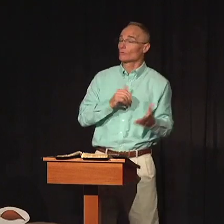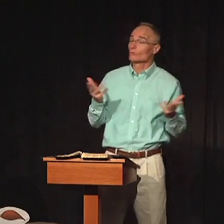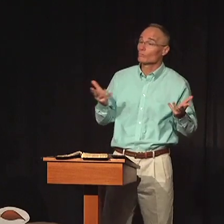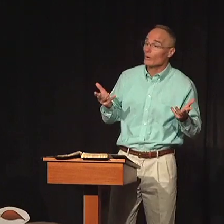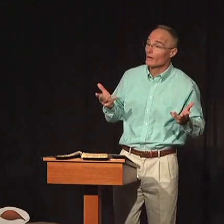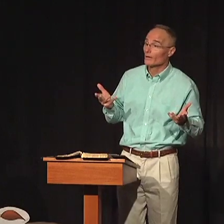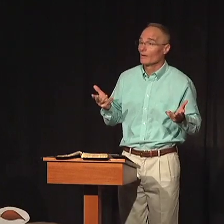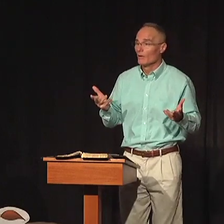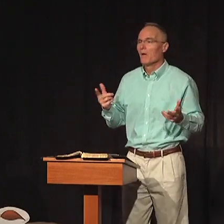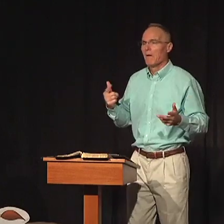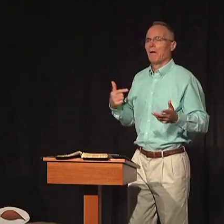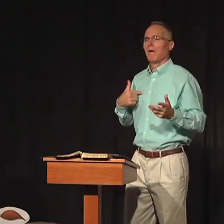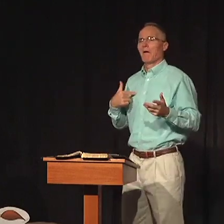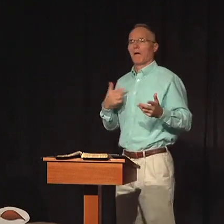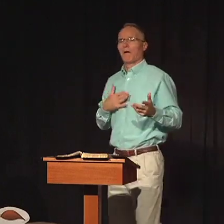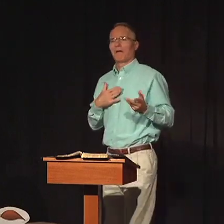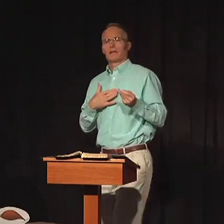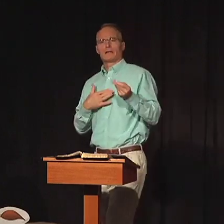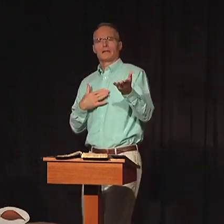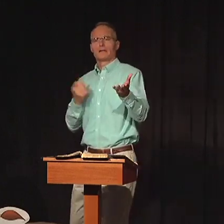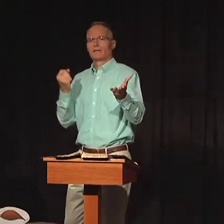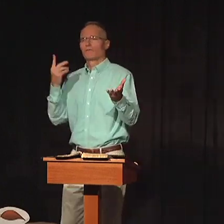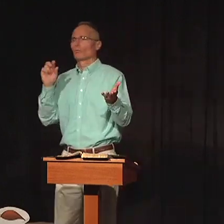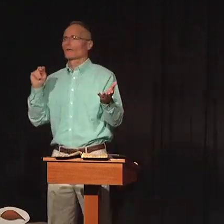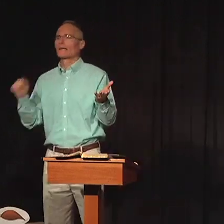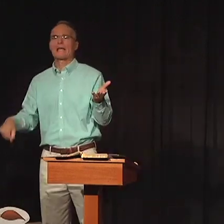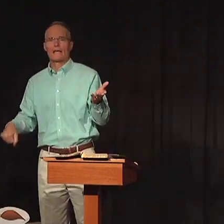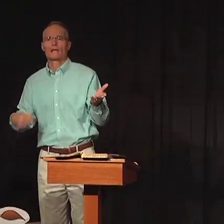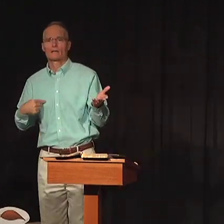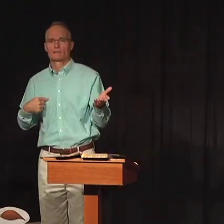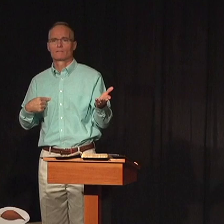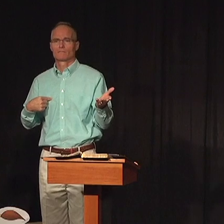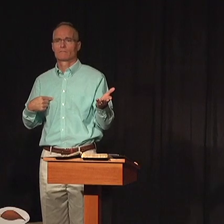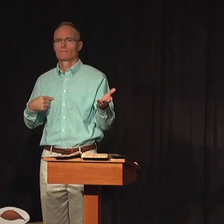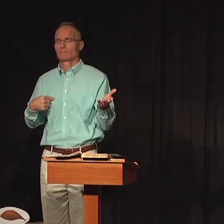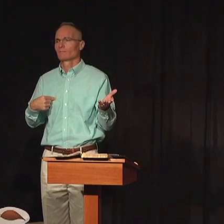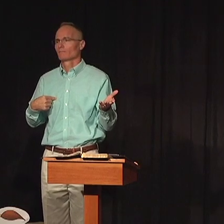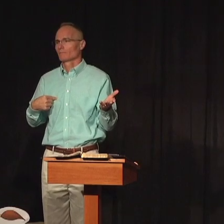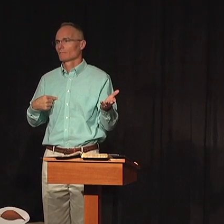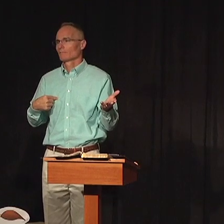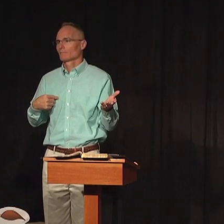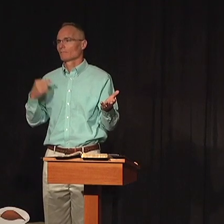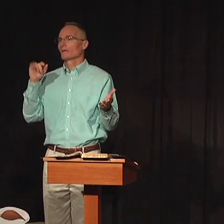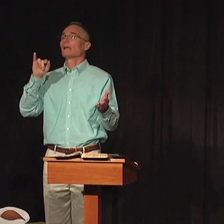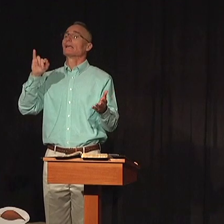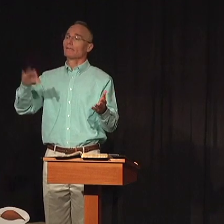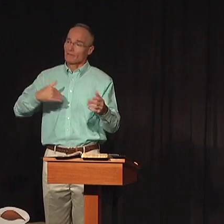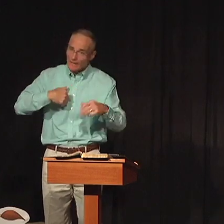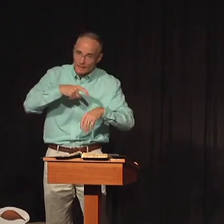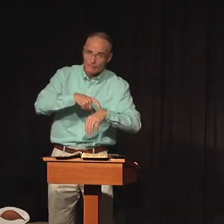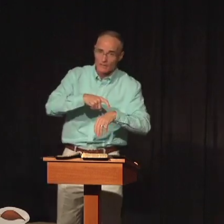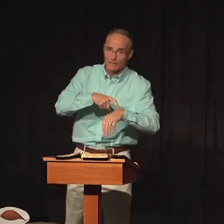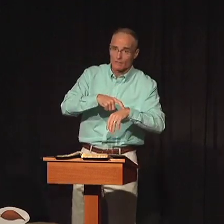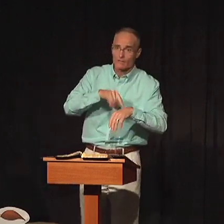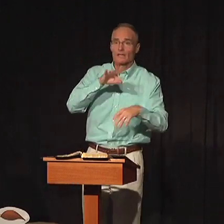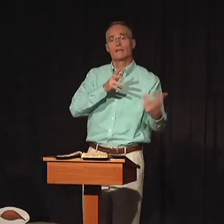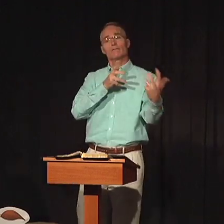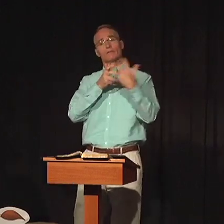And often our attitude is one of, yeah, I'll have to give when I can. I'll give when I can. If I have the